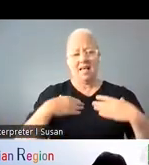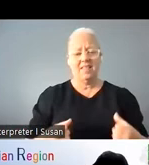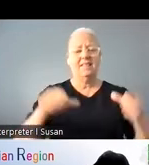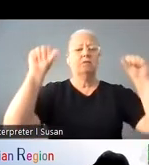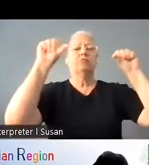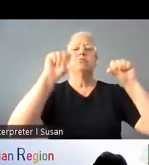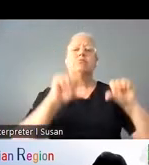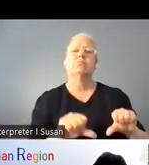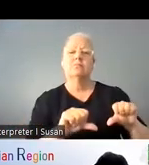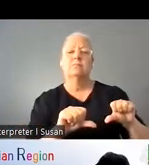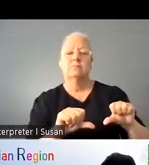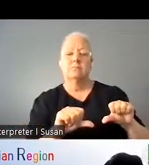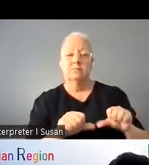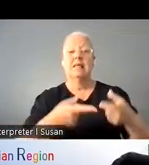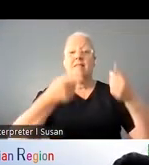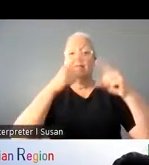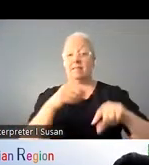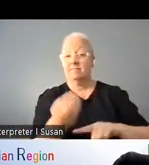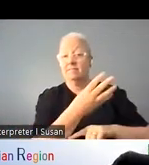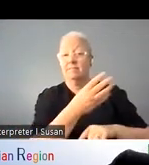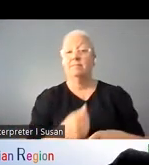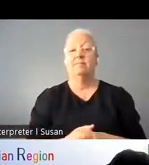The next slide.